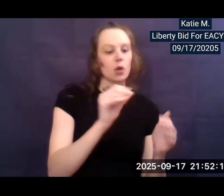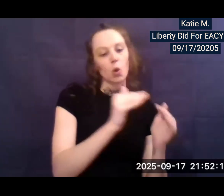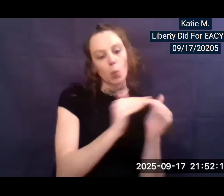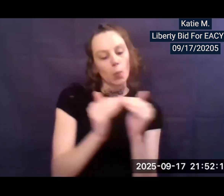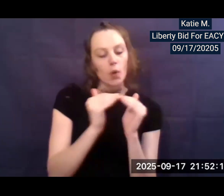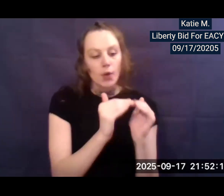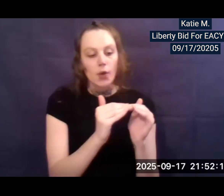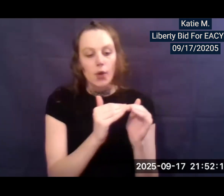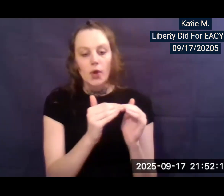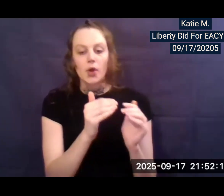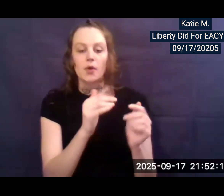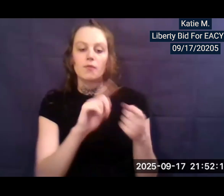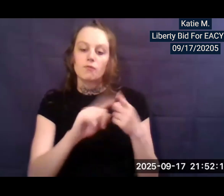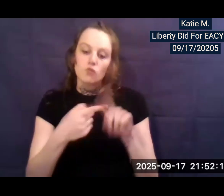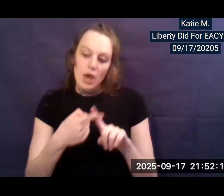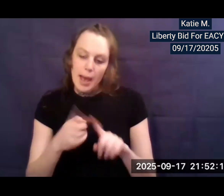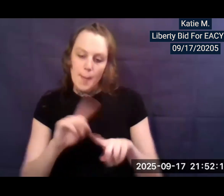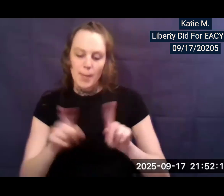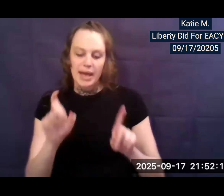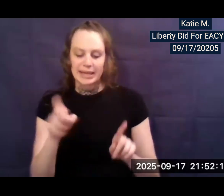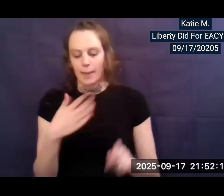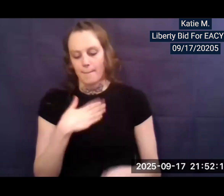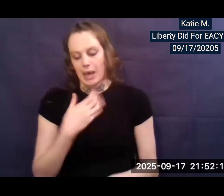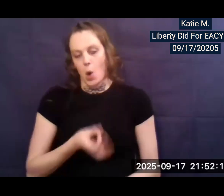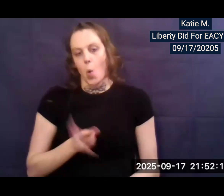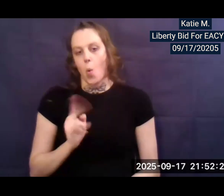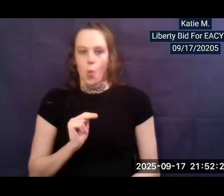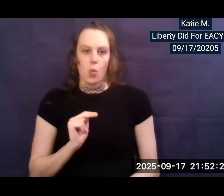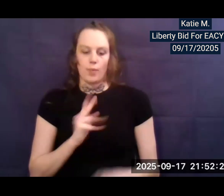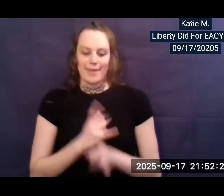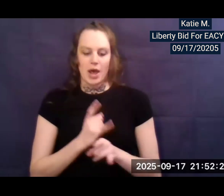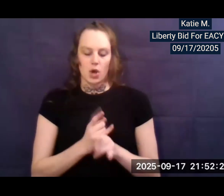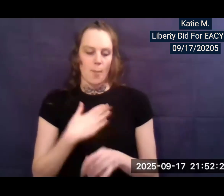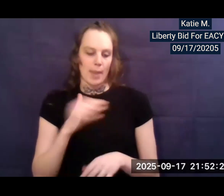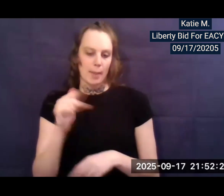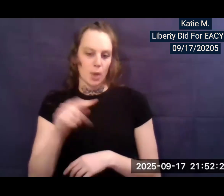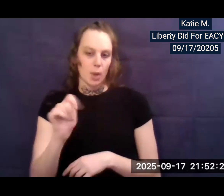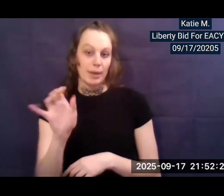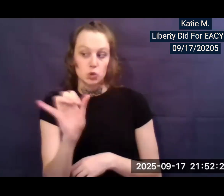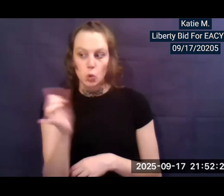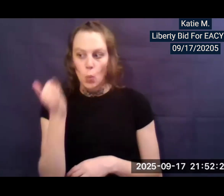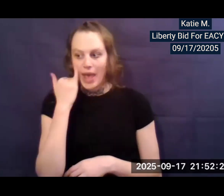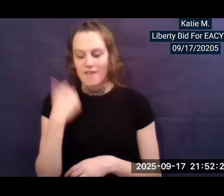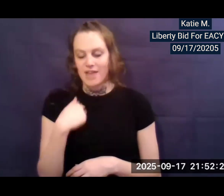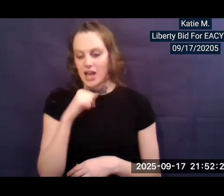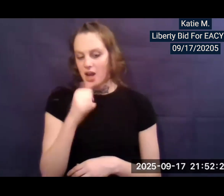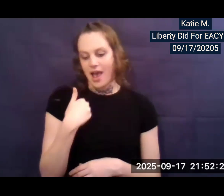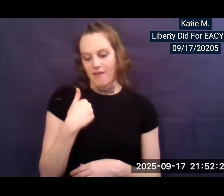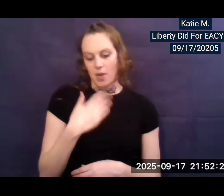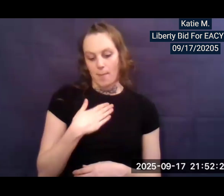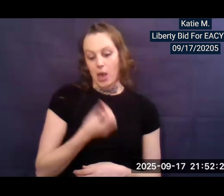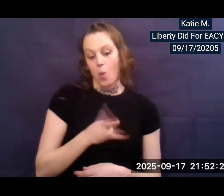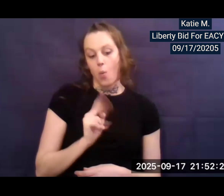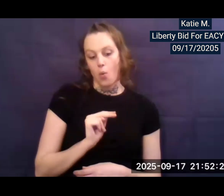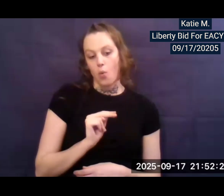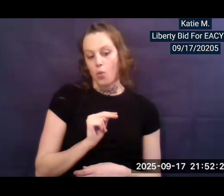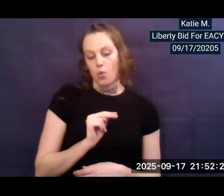alcohol in the at my apartment because if I didn't have that, I was kind of annoyed that we would stop drinking at like, a